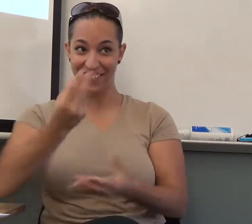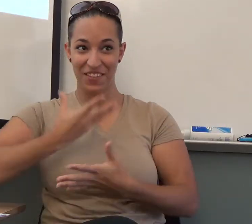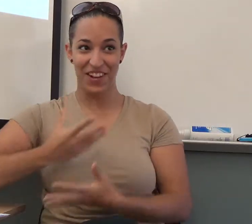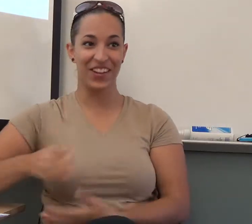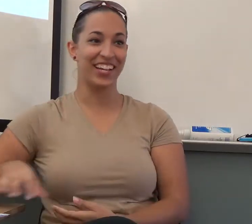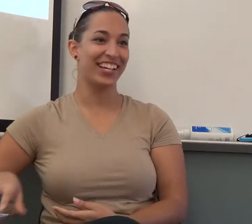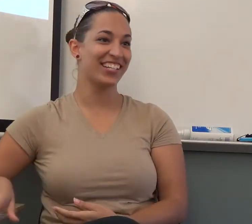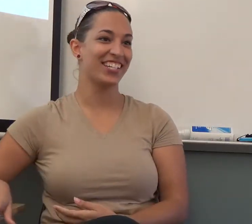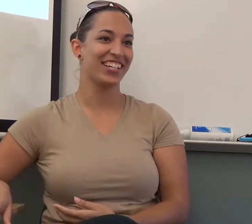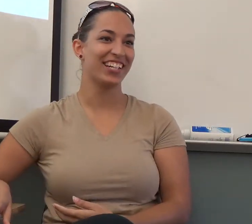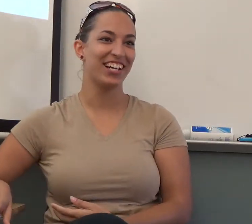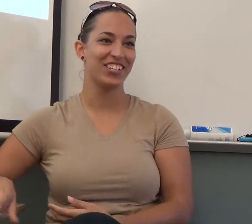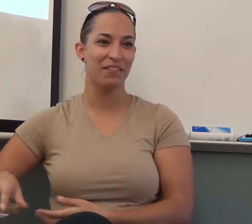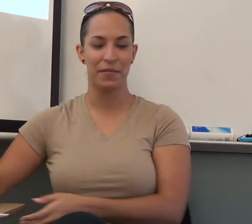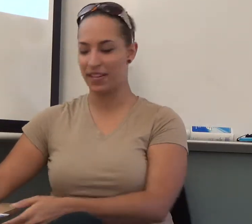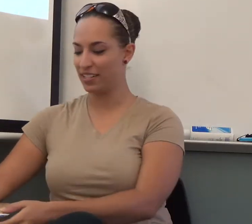8. Okay, sure. I'll try my best.